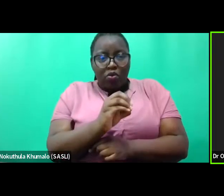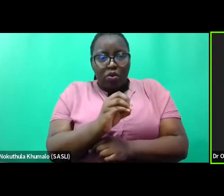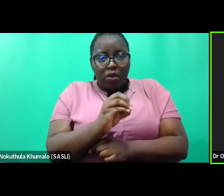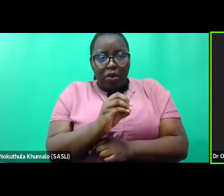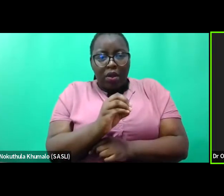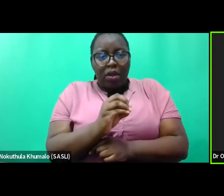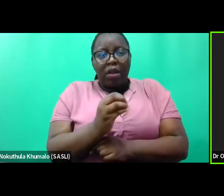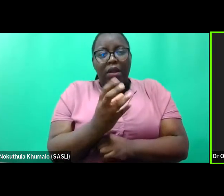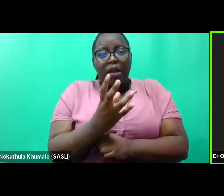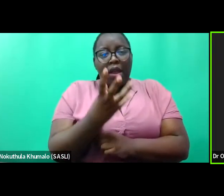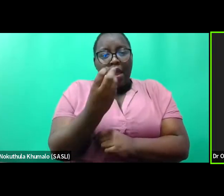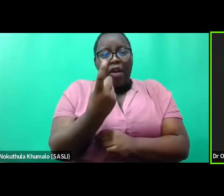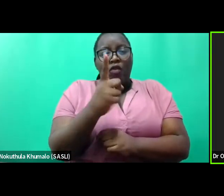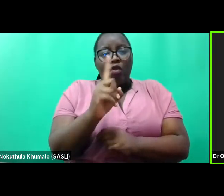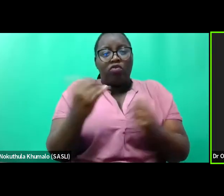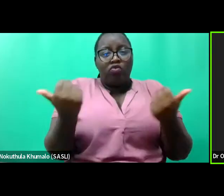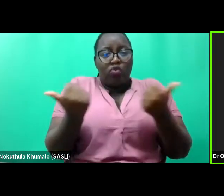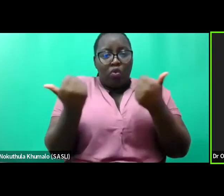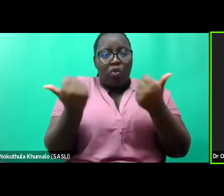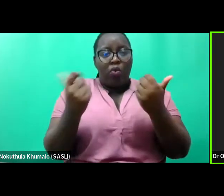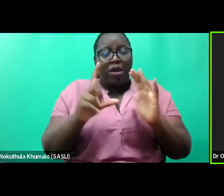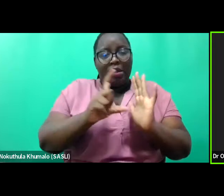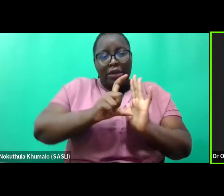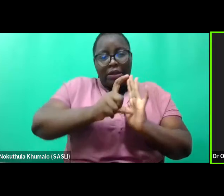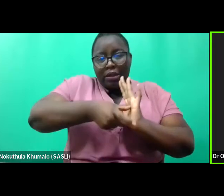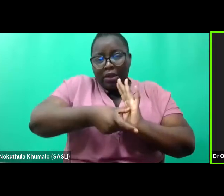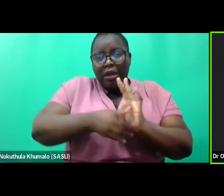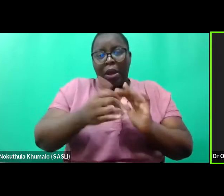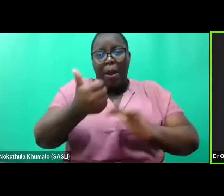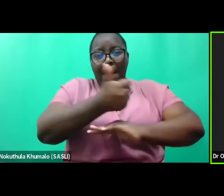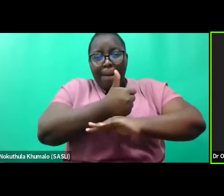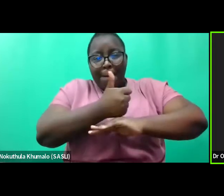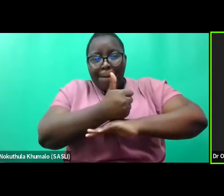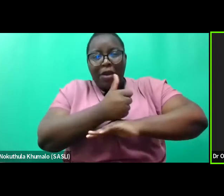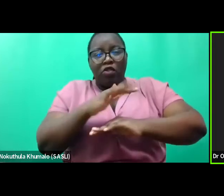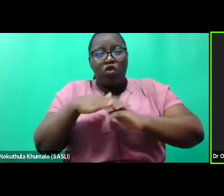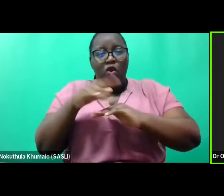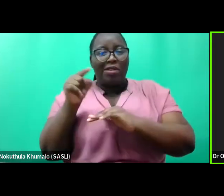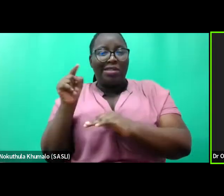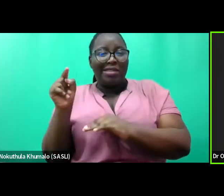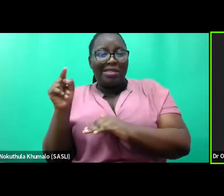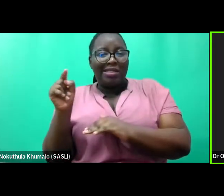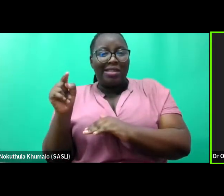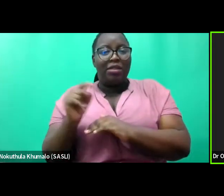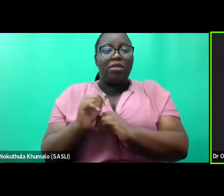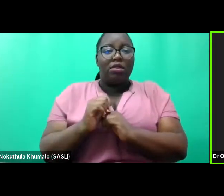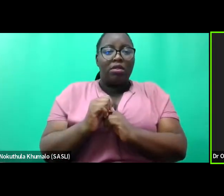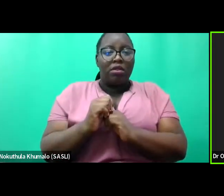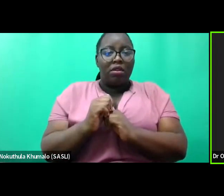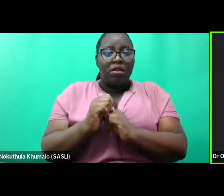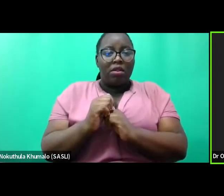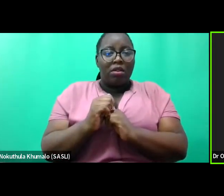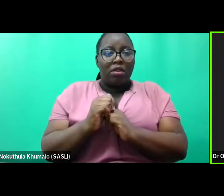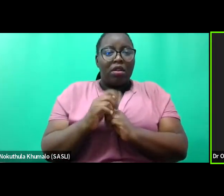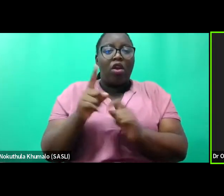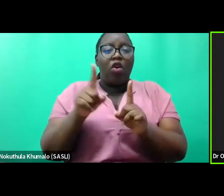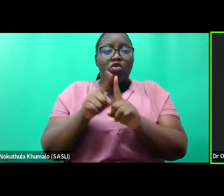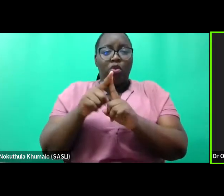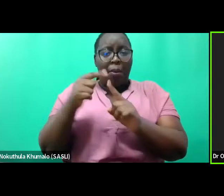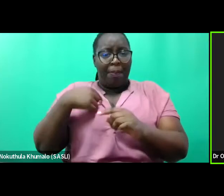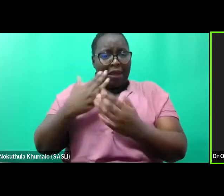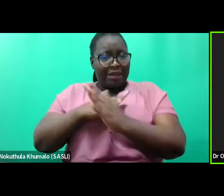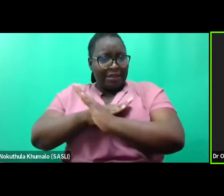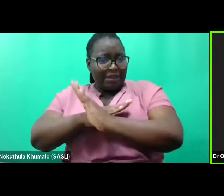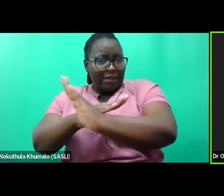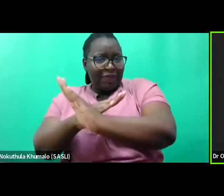already designed the project based on that reality. I had to factor in that, and I defended it. By saying